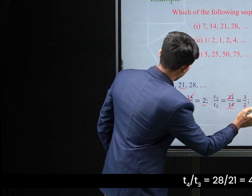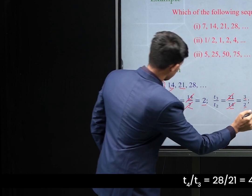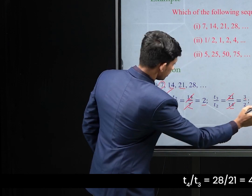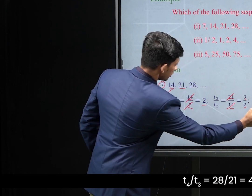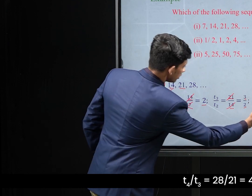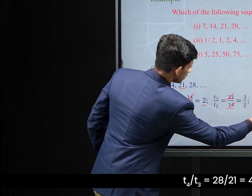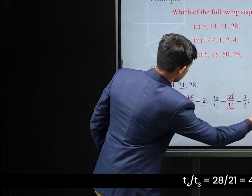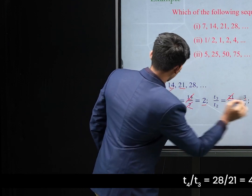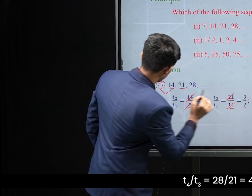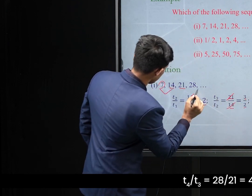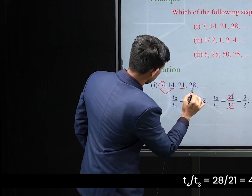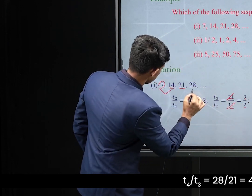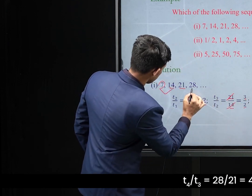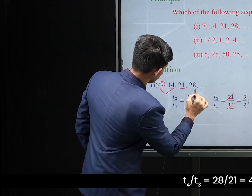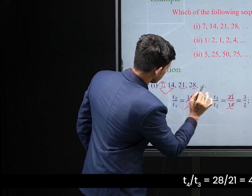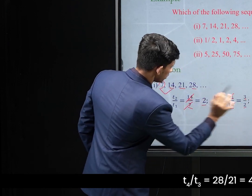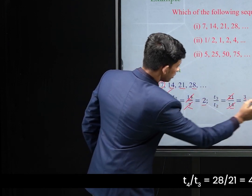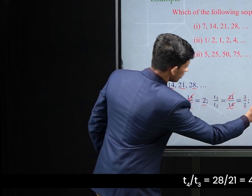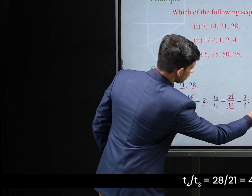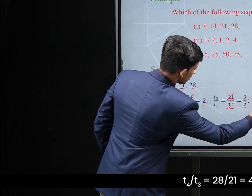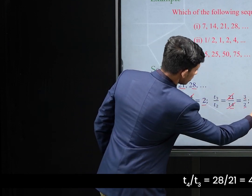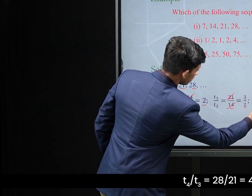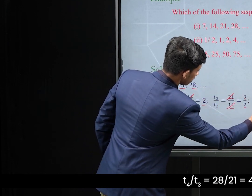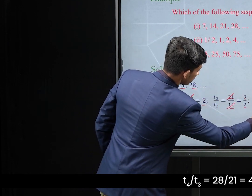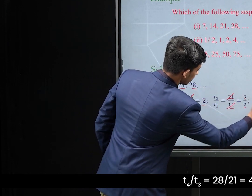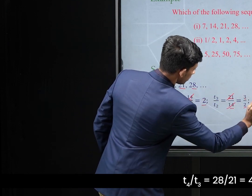T4 by T3 is equal to 28 by 21,